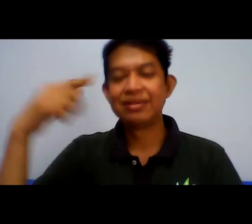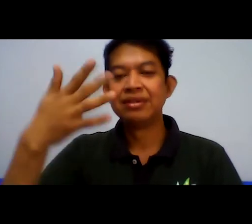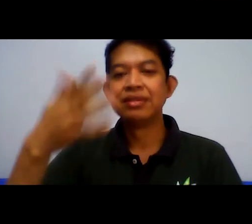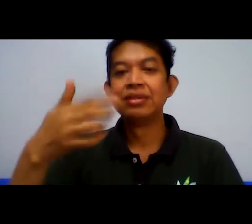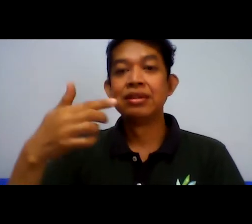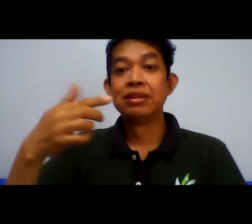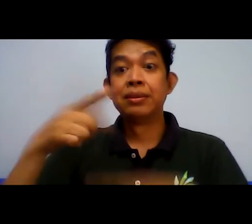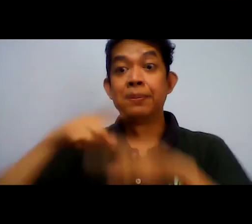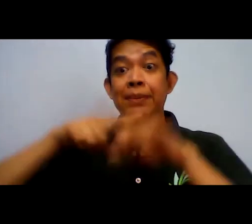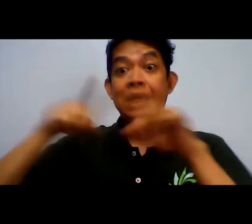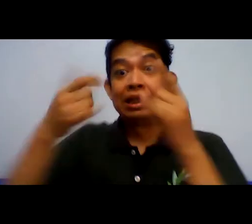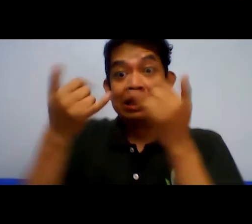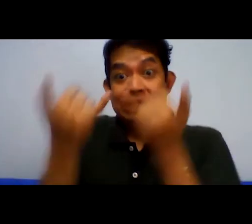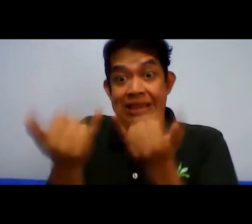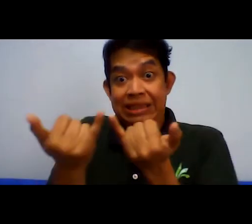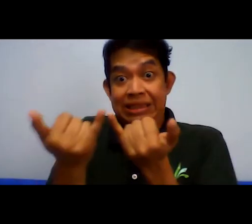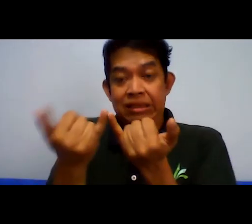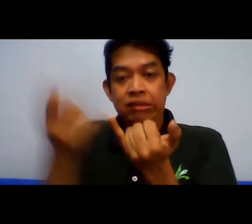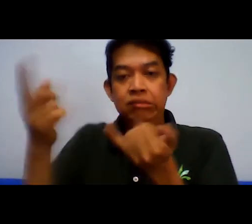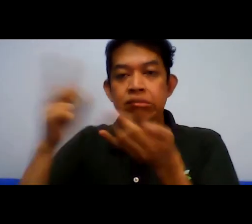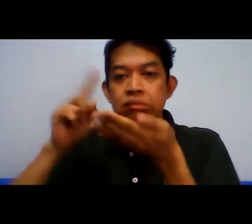blue, black.